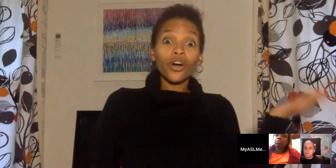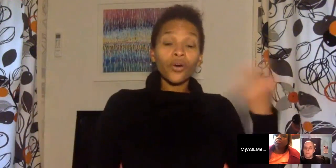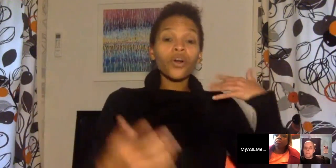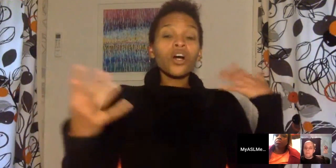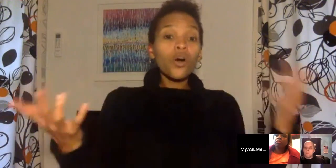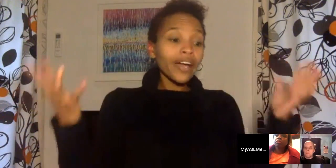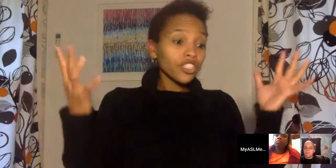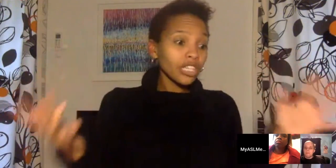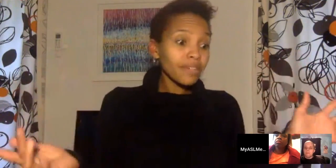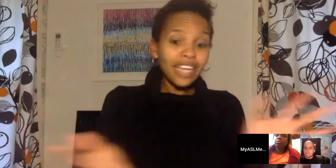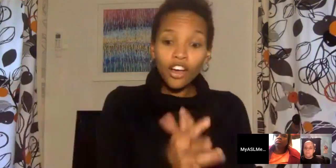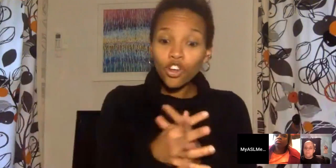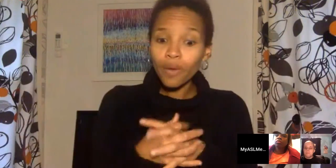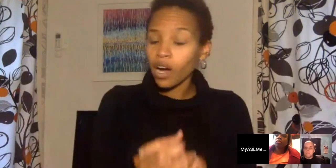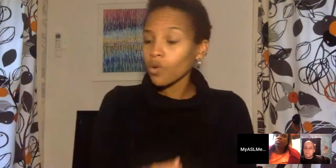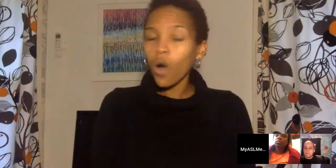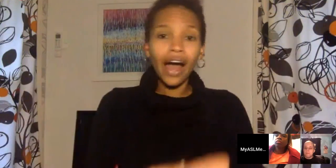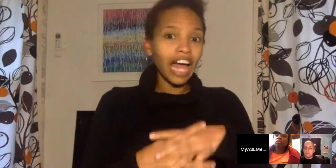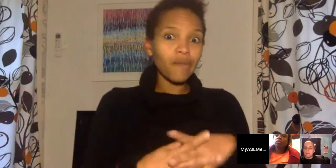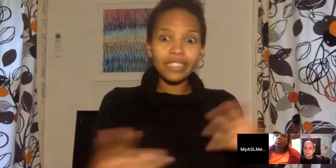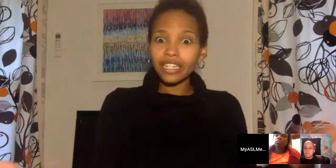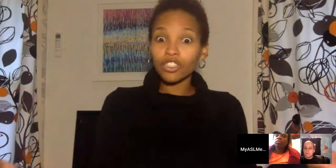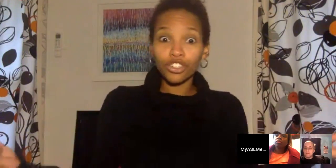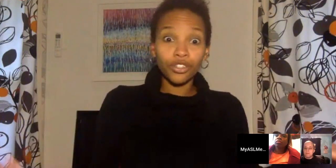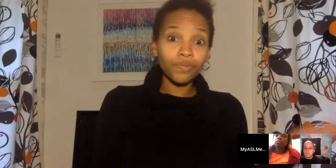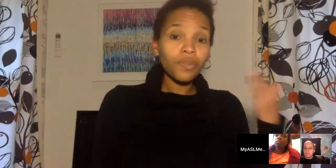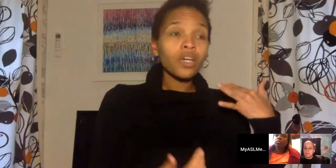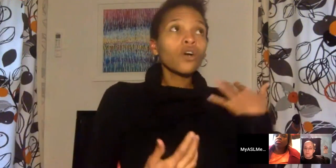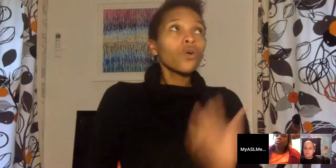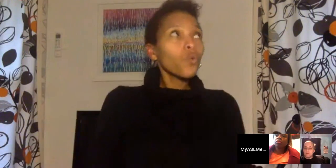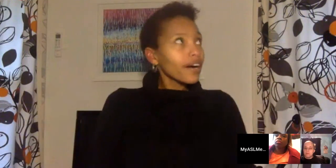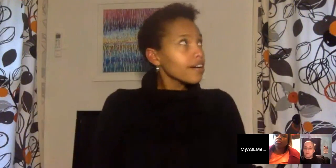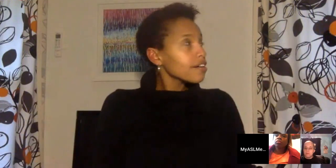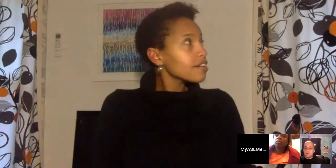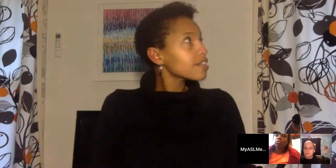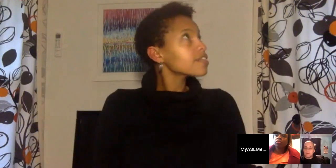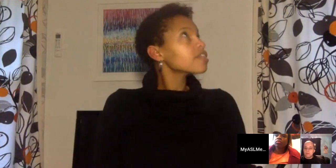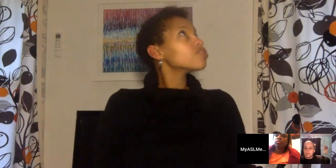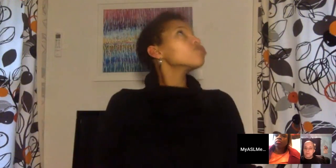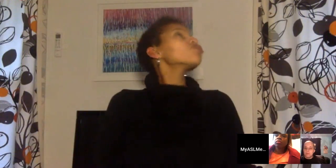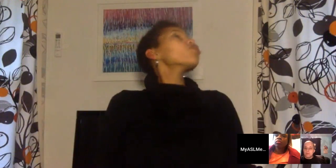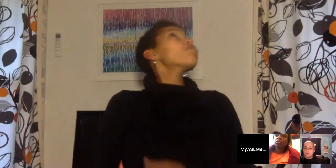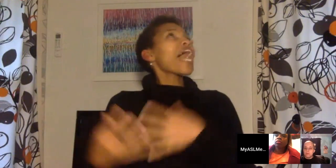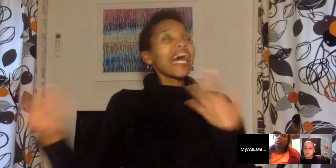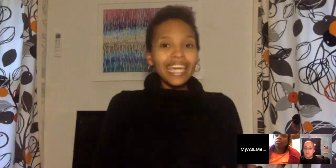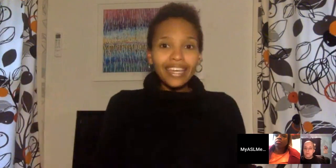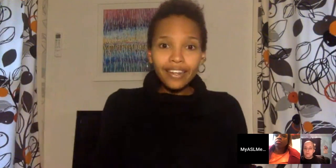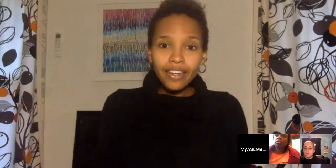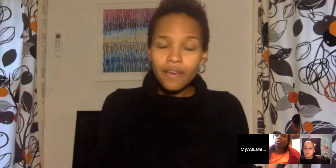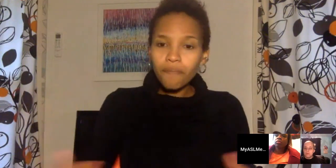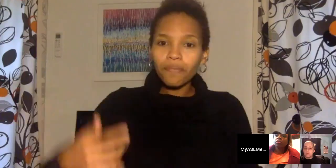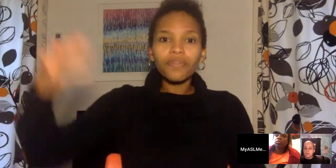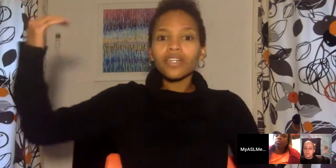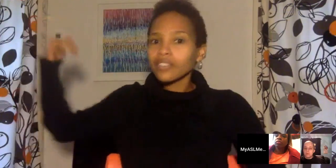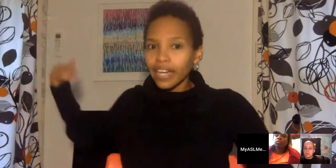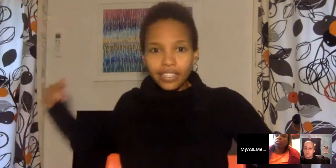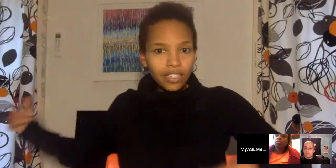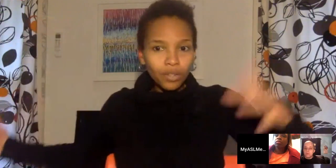go, okay, so let me tell you about why I'm a teacher. Well, so back in the 19